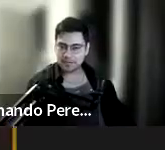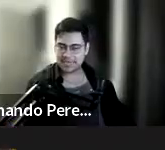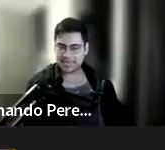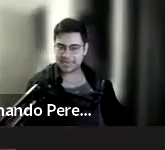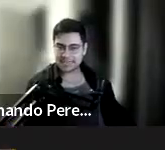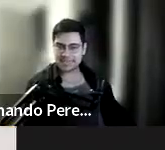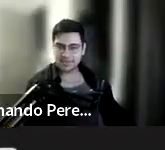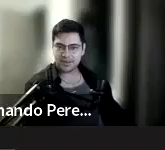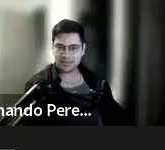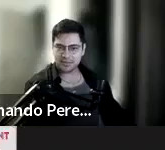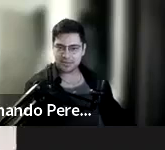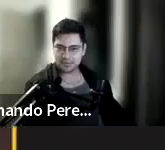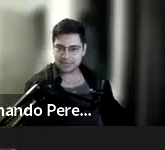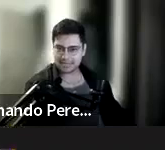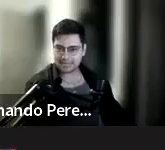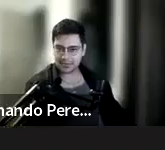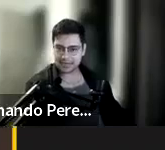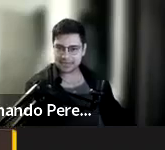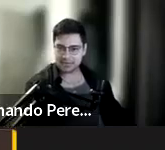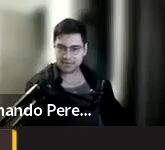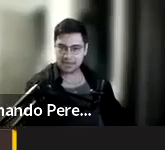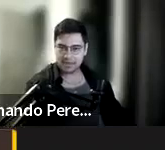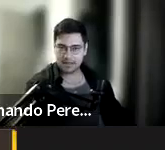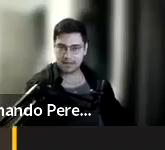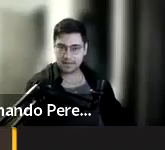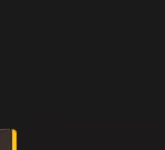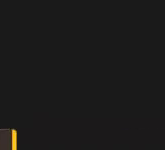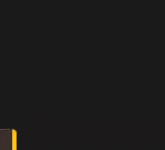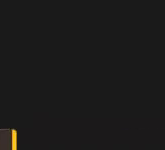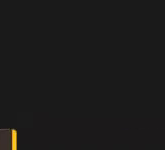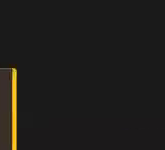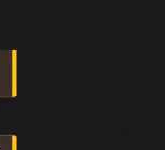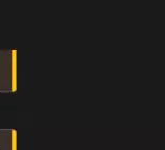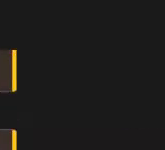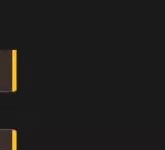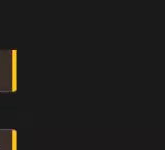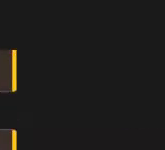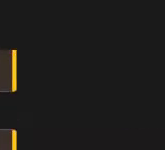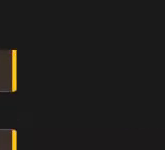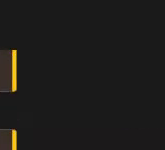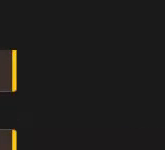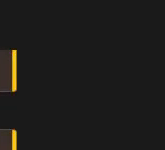¿Sí? en clases anteriores, si quieres anota esta nueva. Vimos qué desastre.